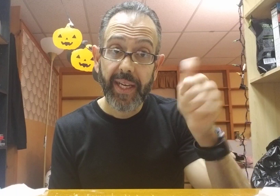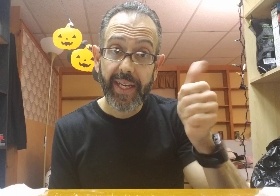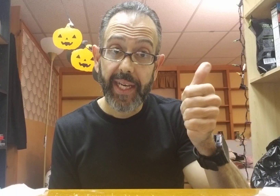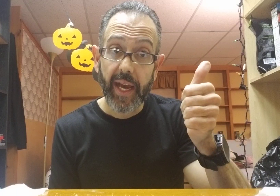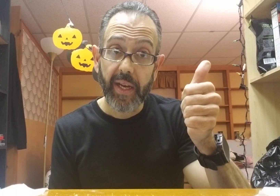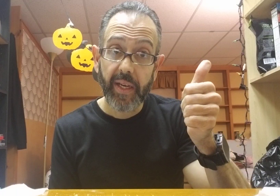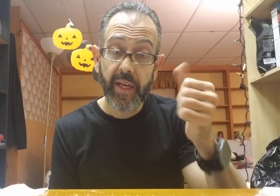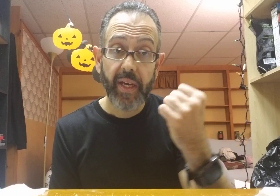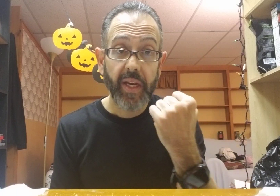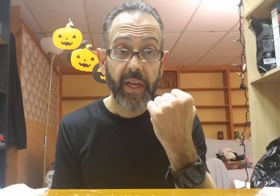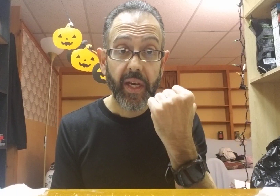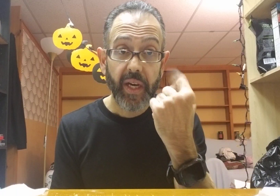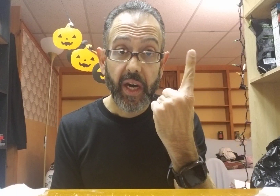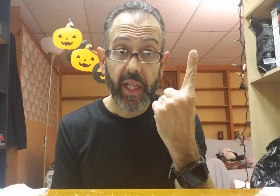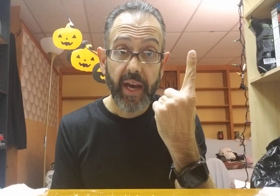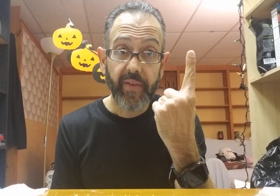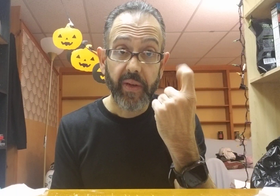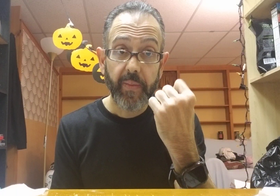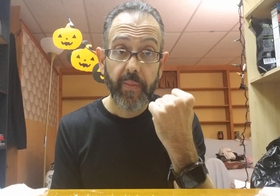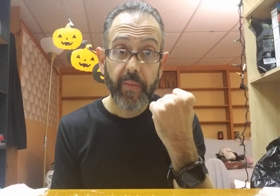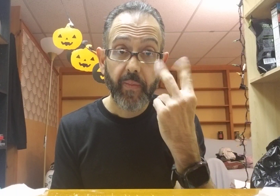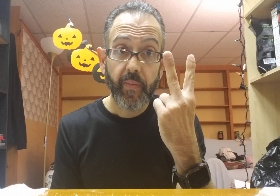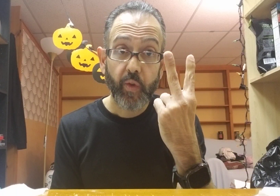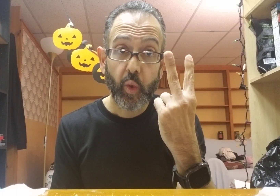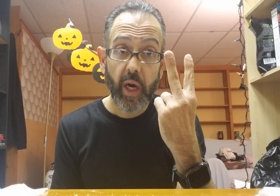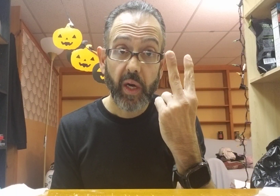10, 11, 12,